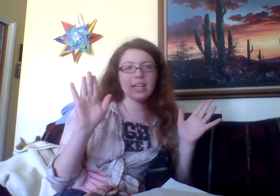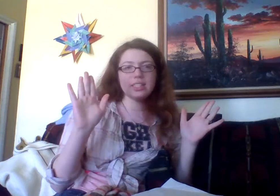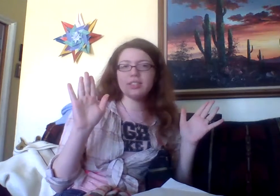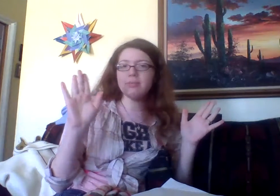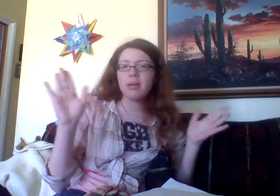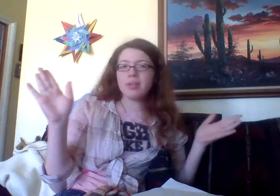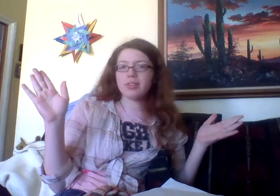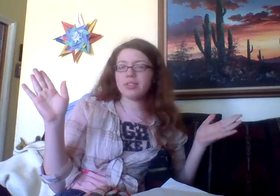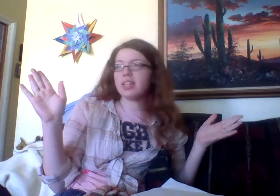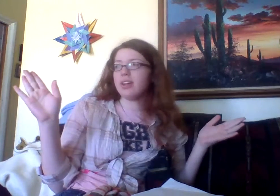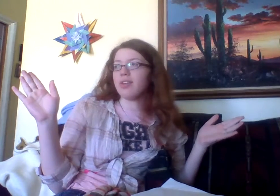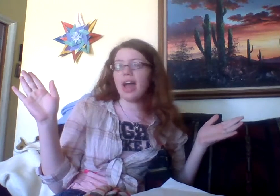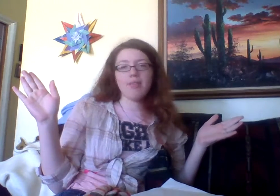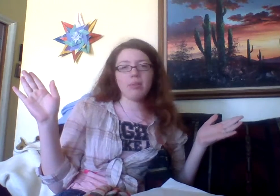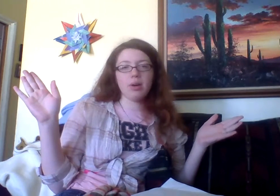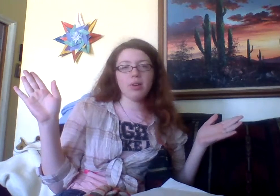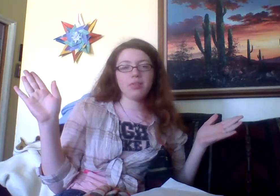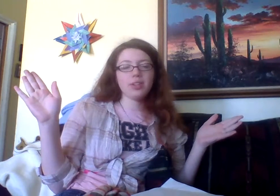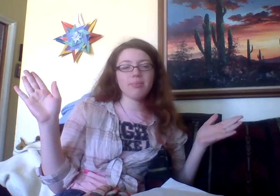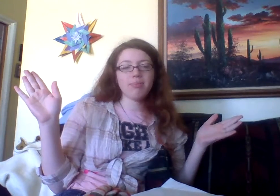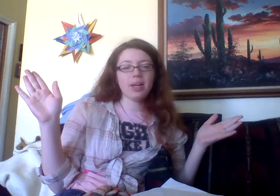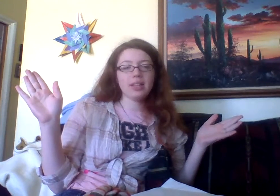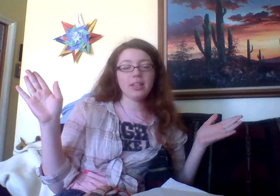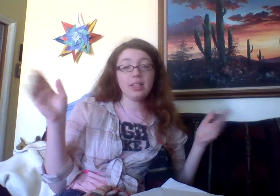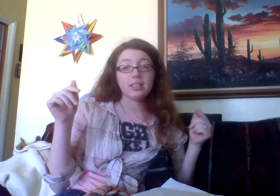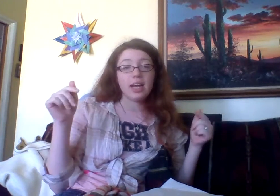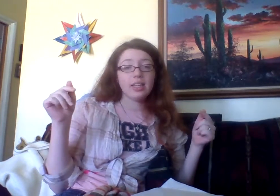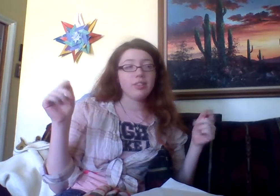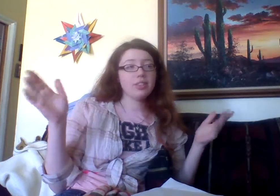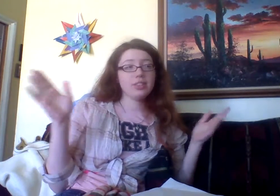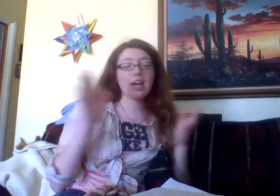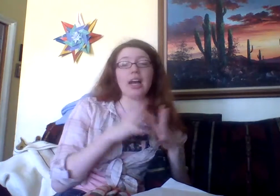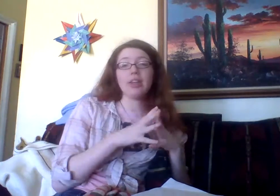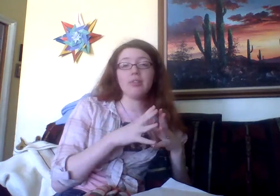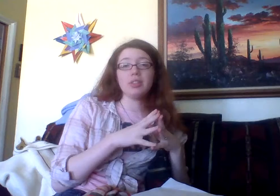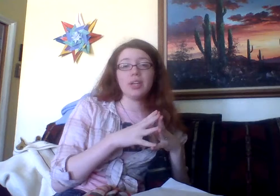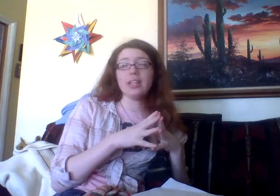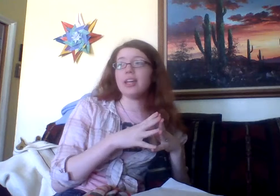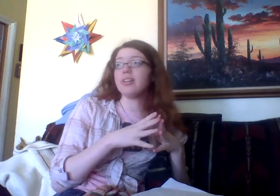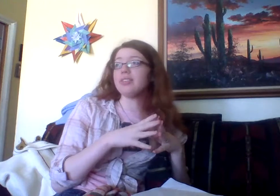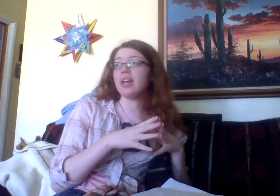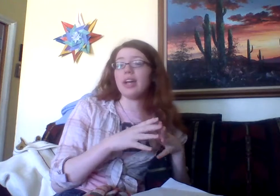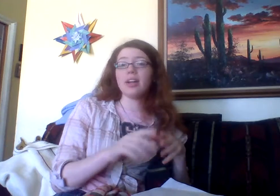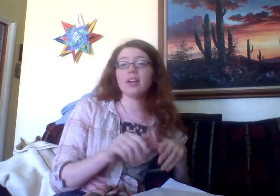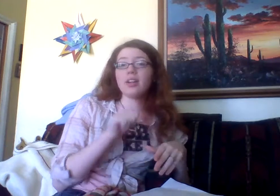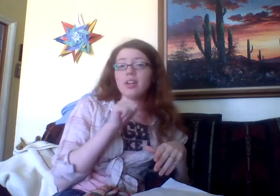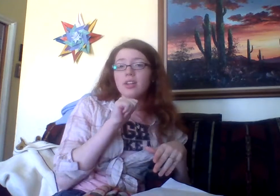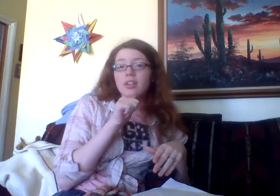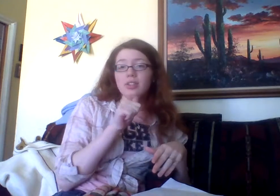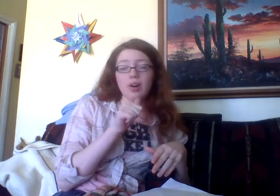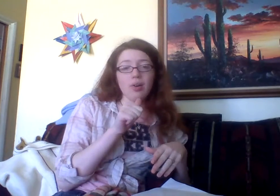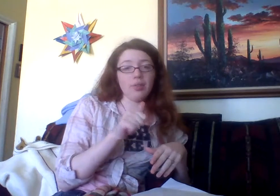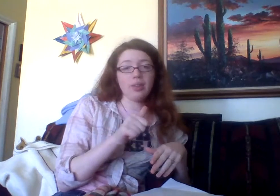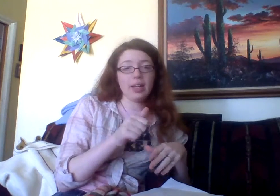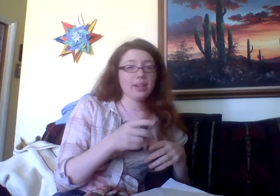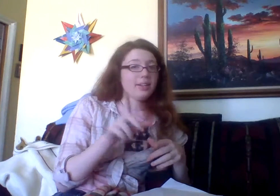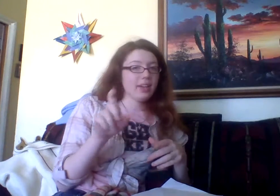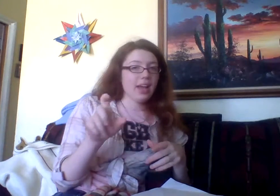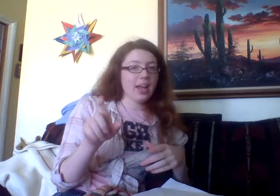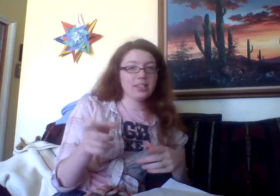Unless maybe you're saying don't have them over, but in sign language it's not how you'd say that. You'd say don't like ask